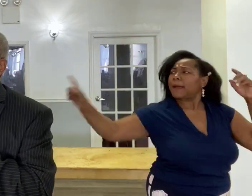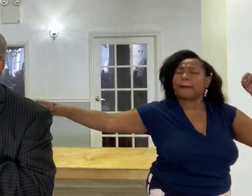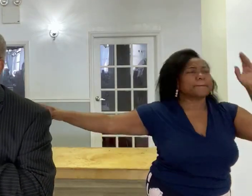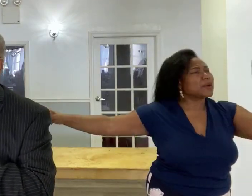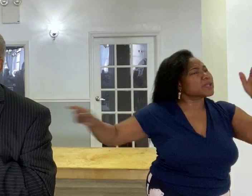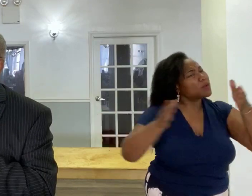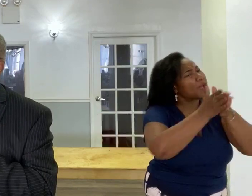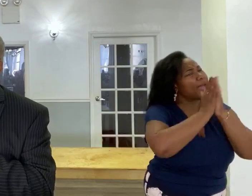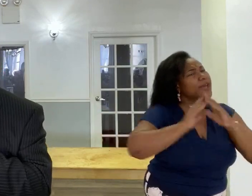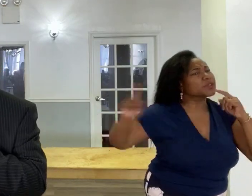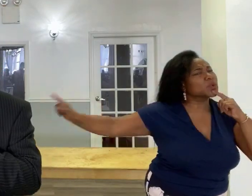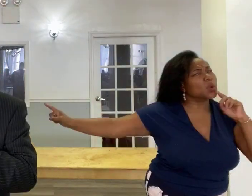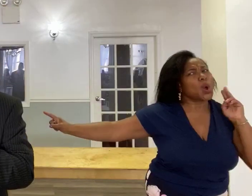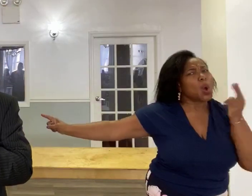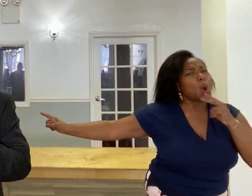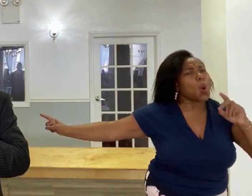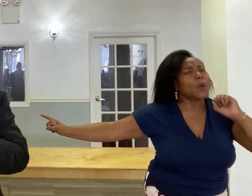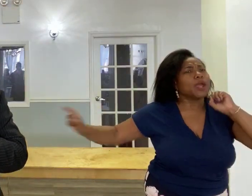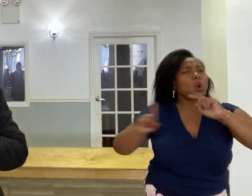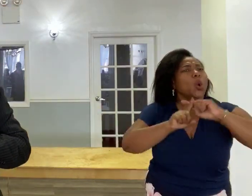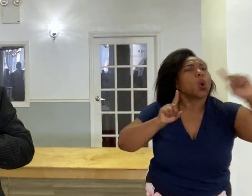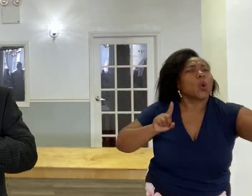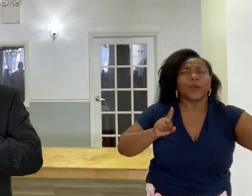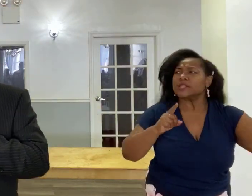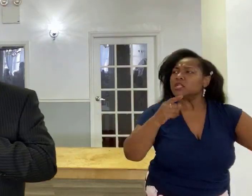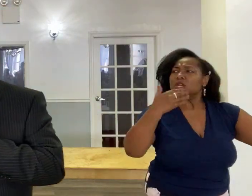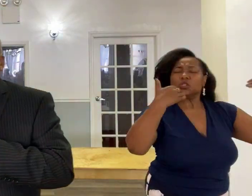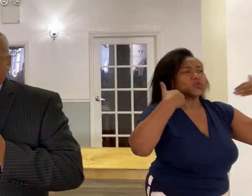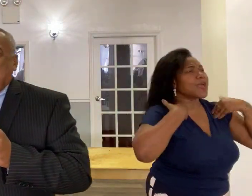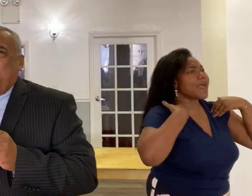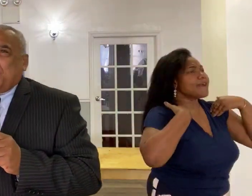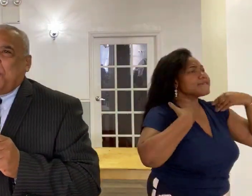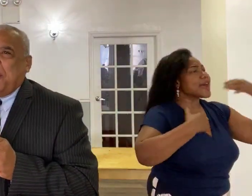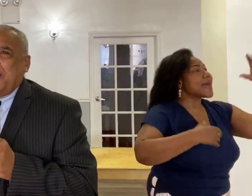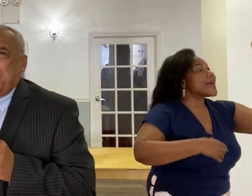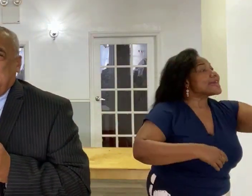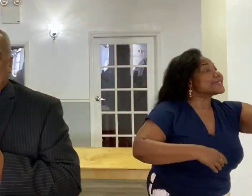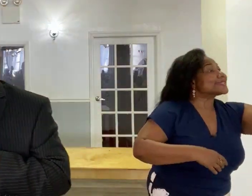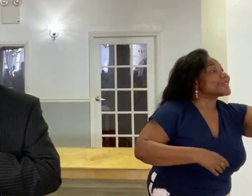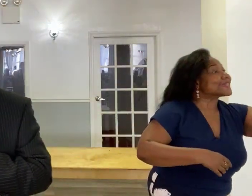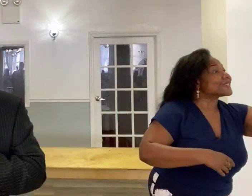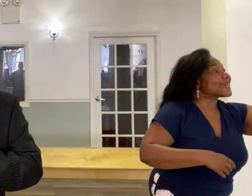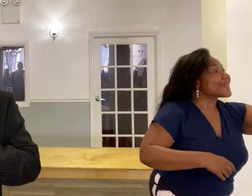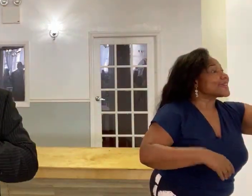gonna ask you, are we going to have our 6th anniversary